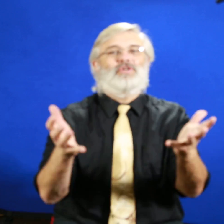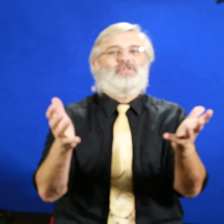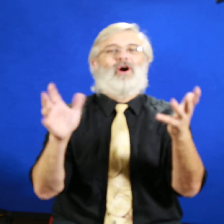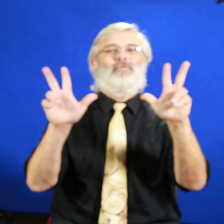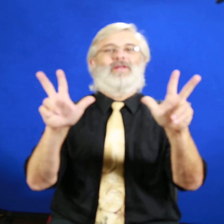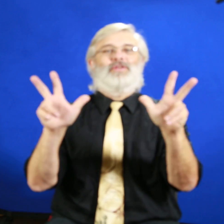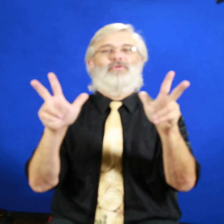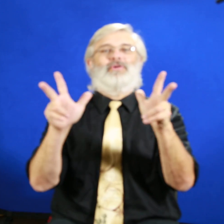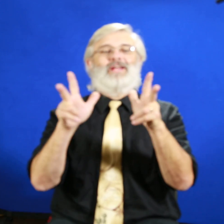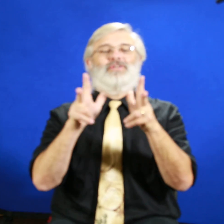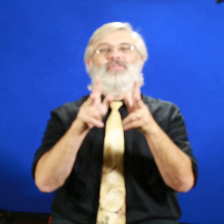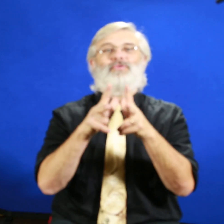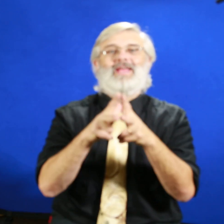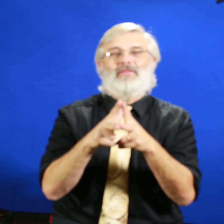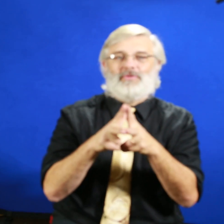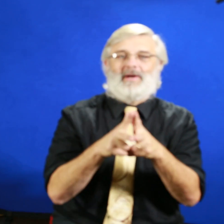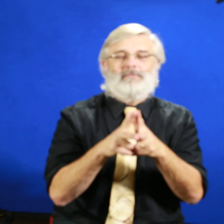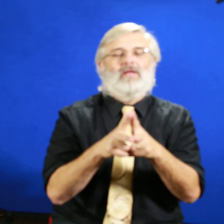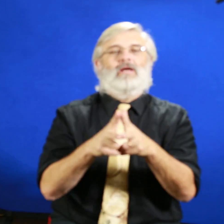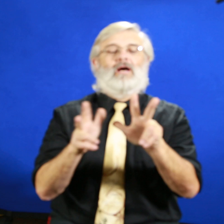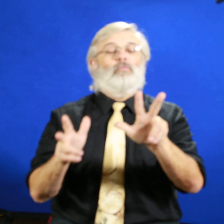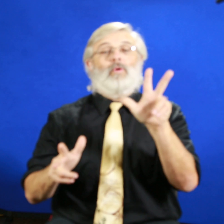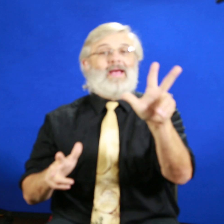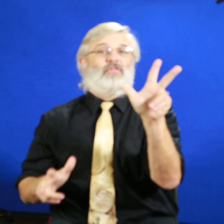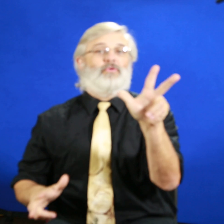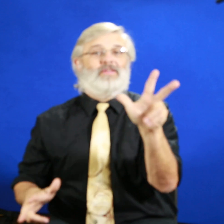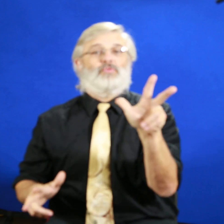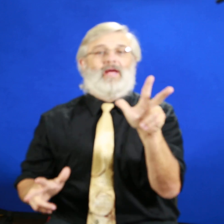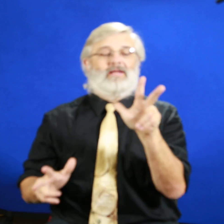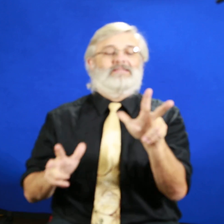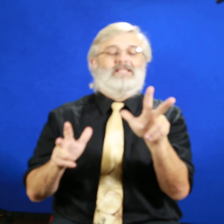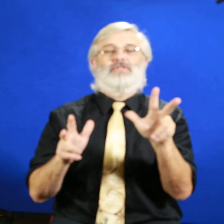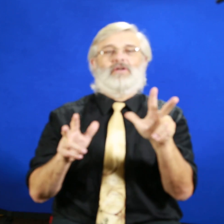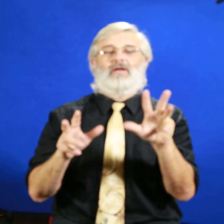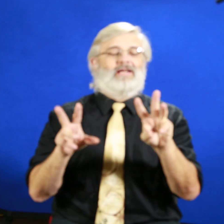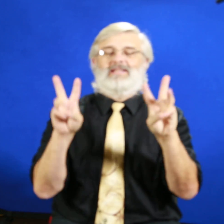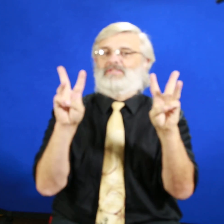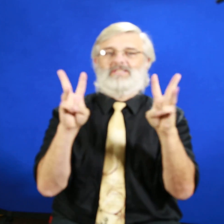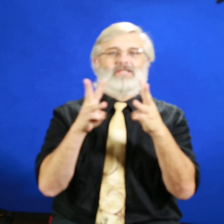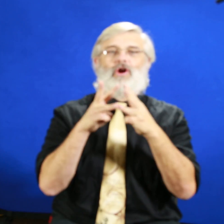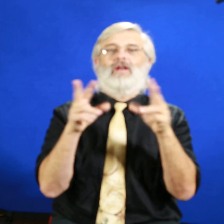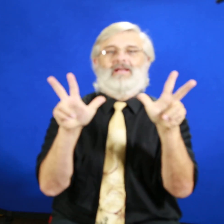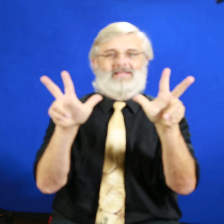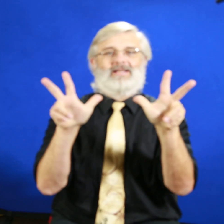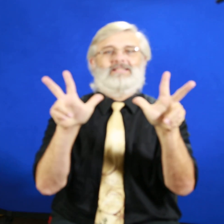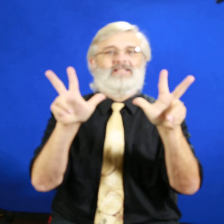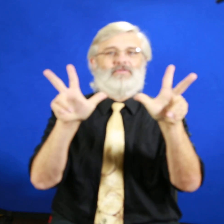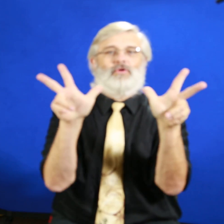So you saw, we can do creation 3 and 3. We make the 3 this way because it's easier to, this is hard. This, if you do it